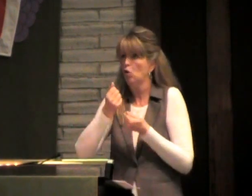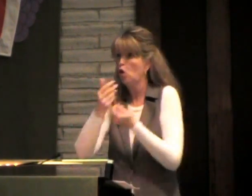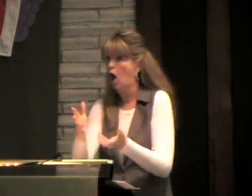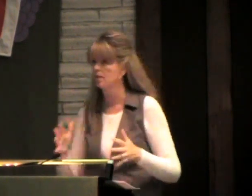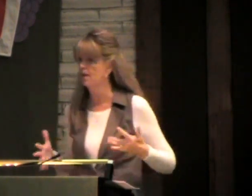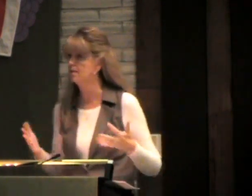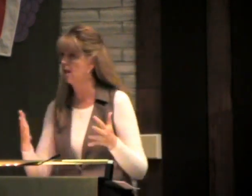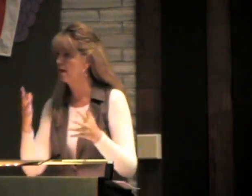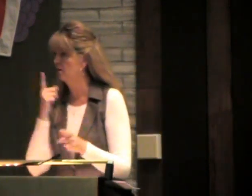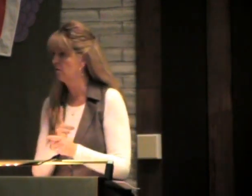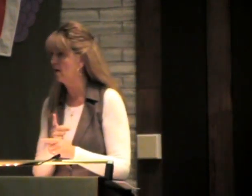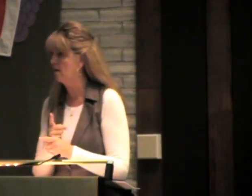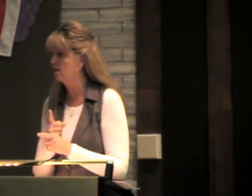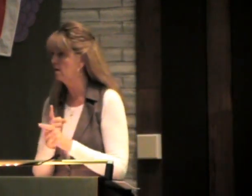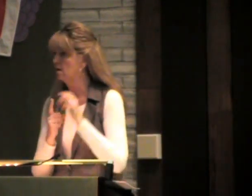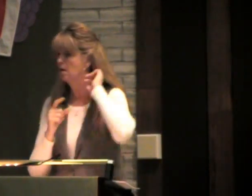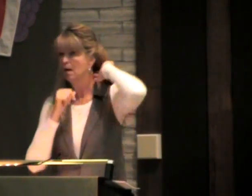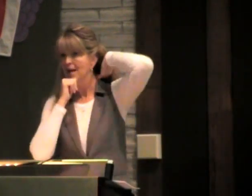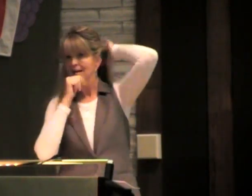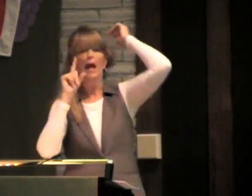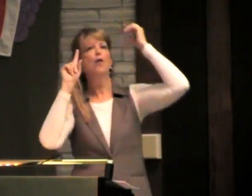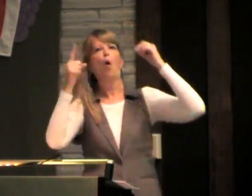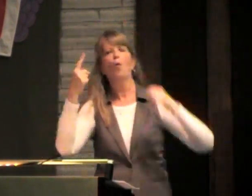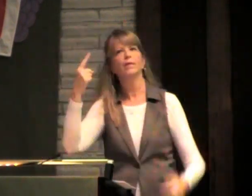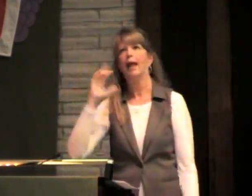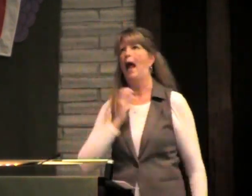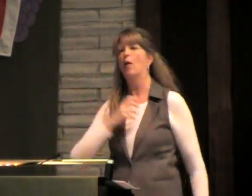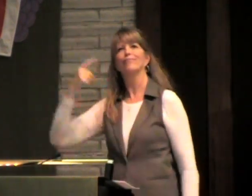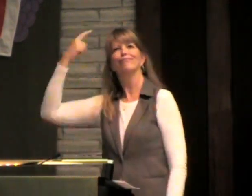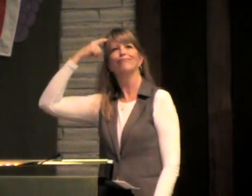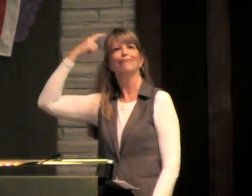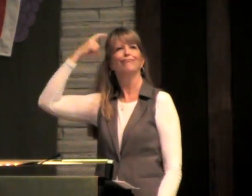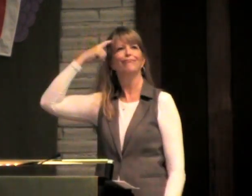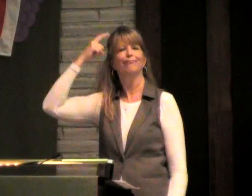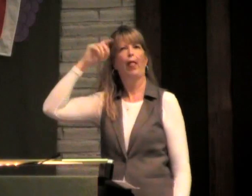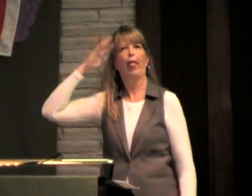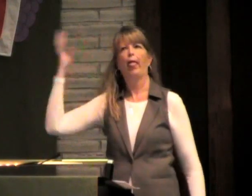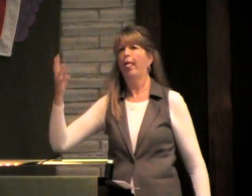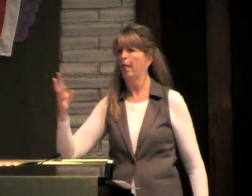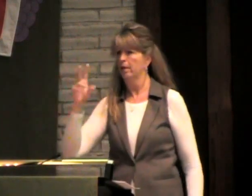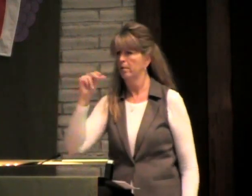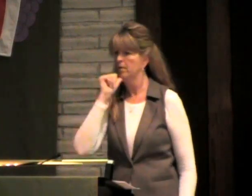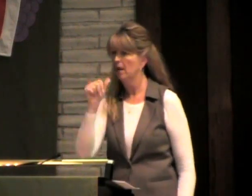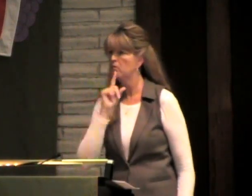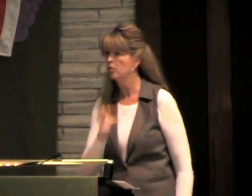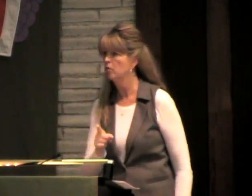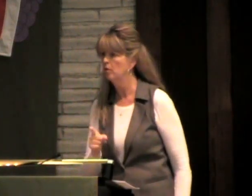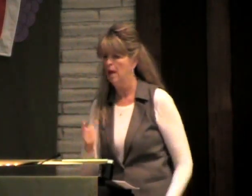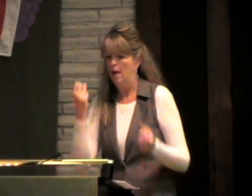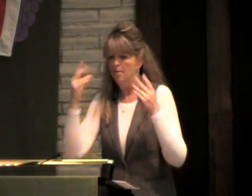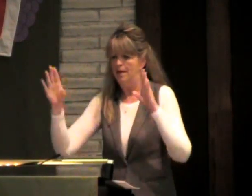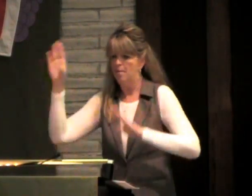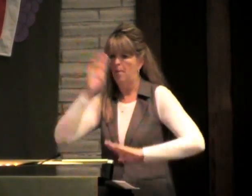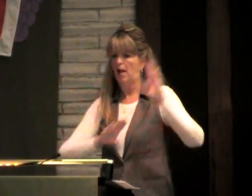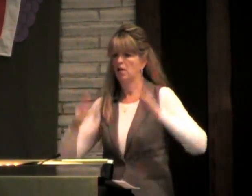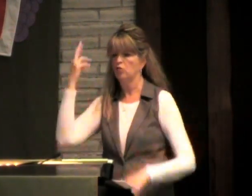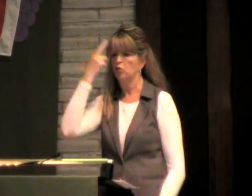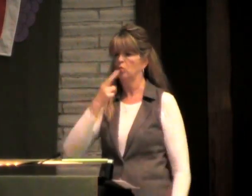there are many biological reasons that can lead to anxiety. It's not only our mental imaginations,